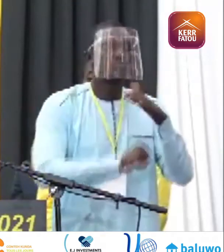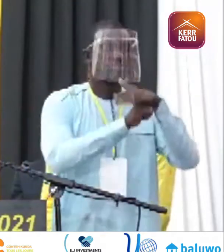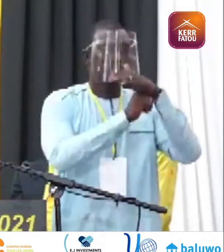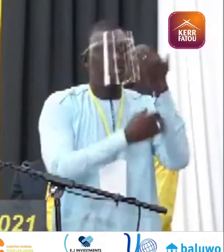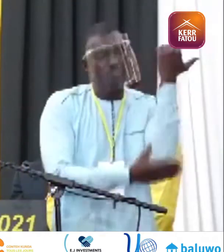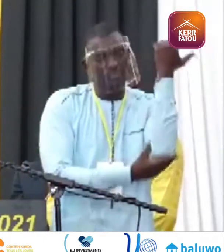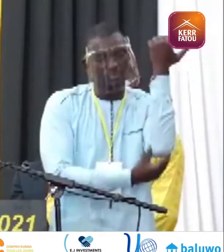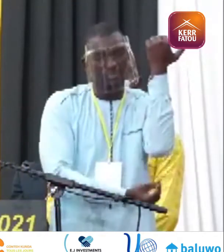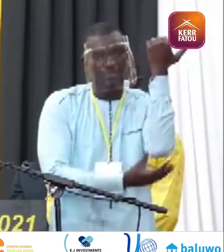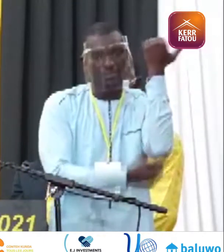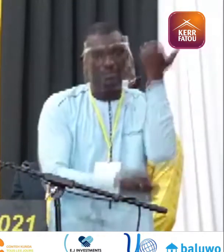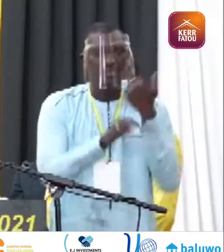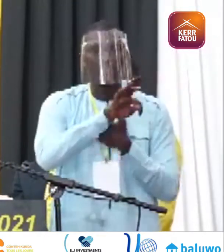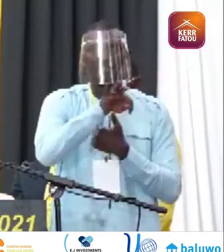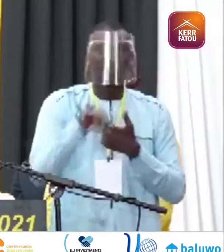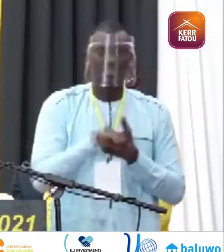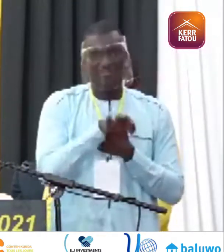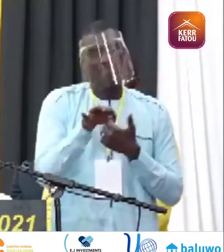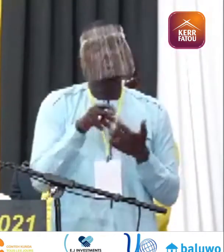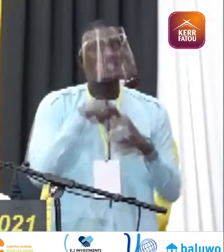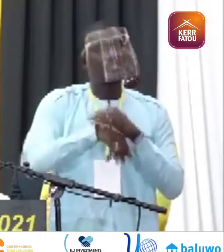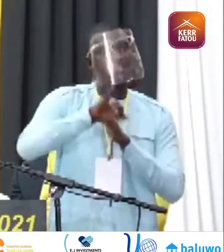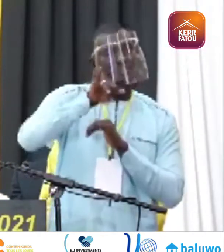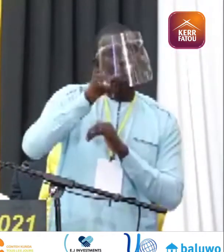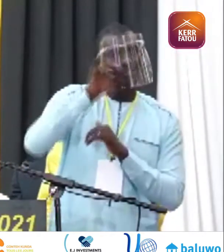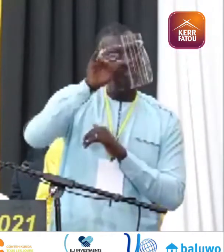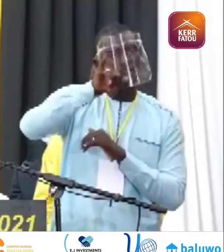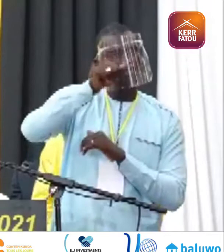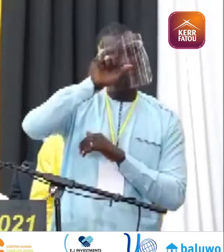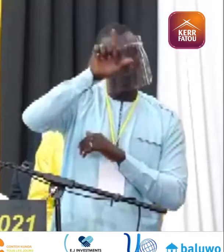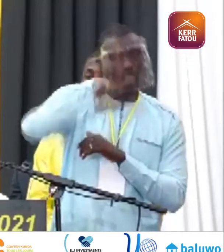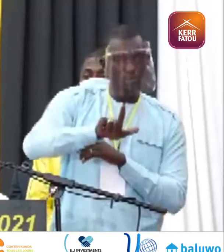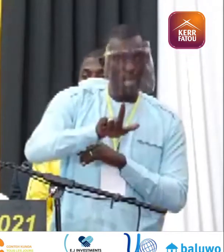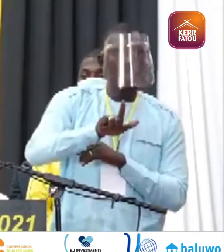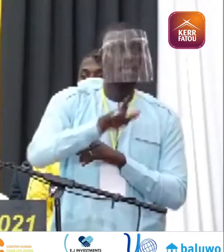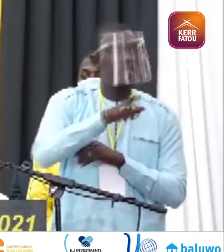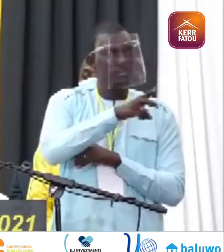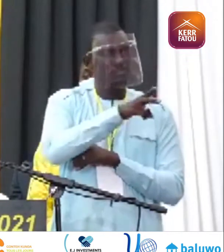families. In July of this year,